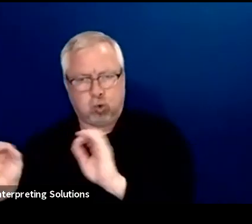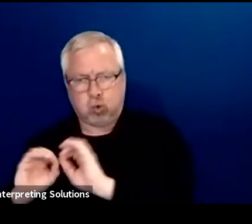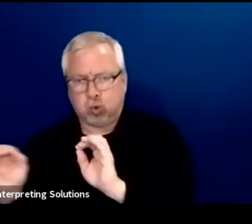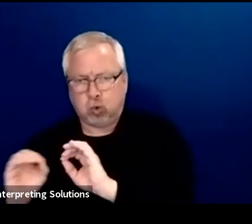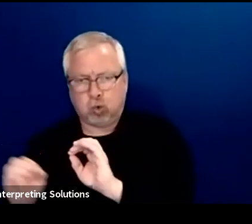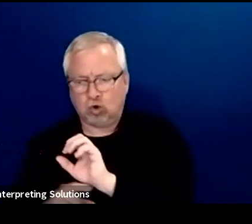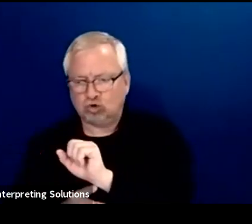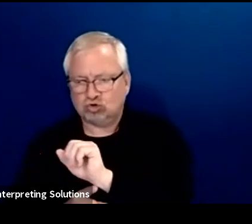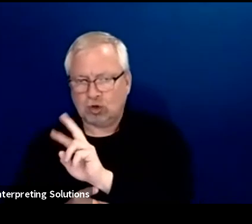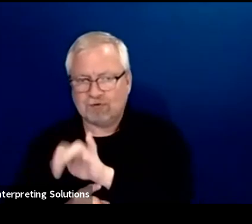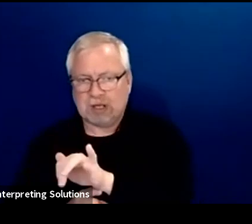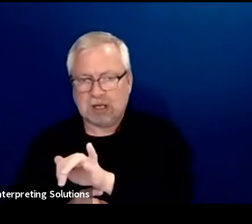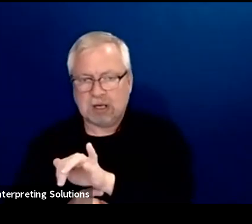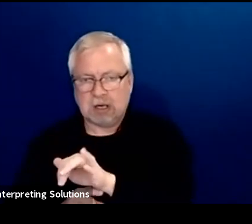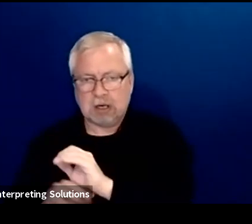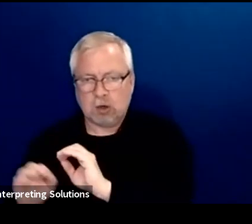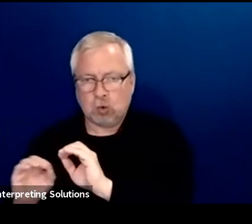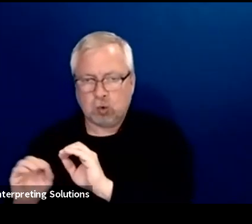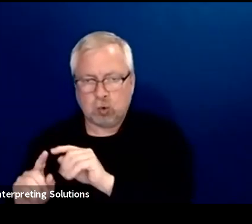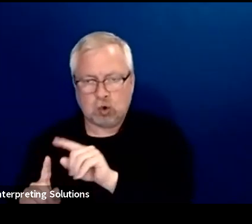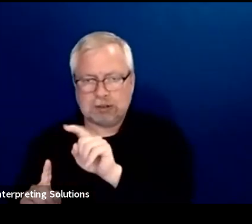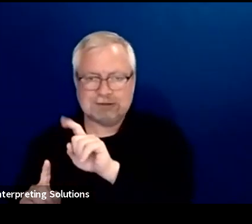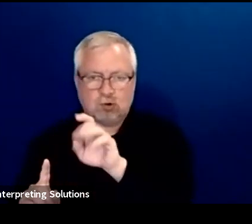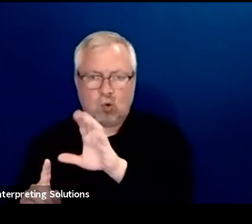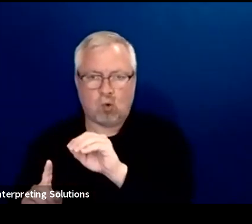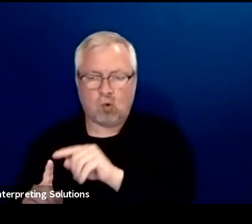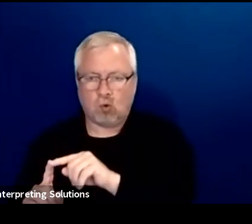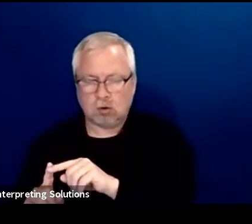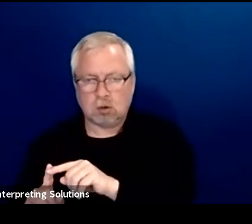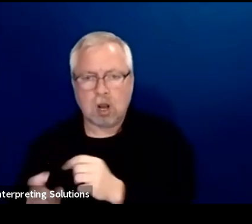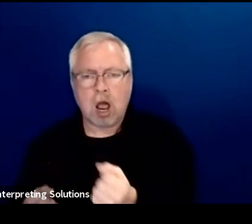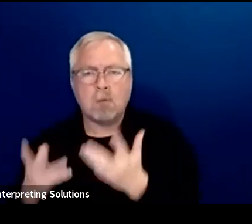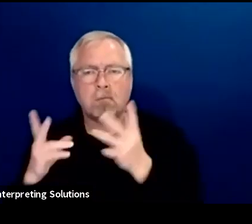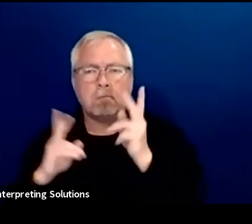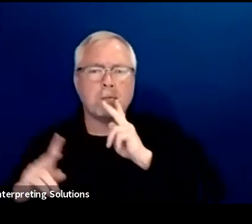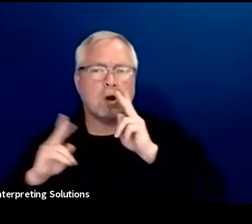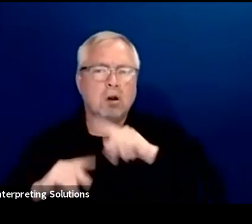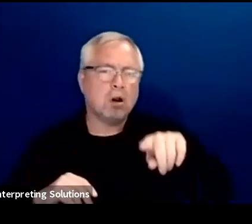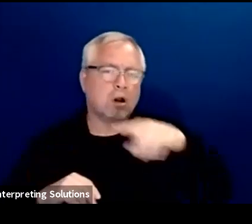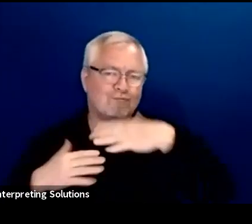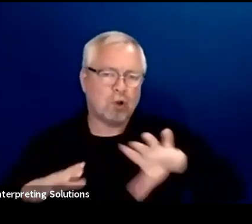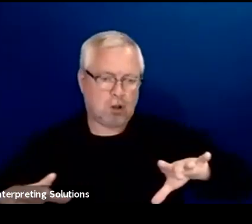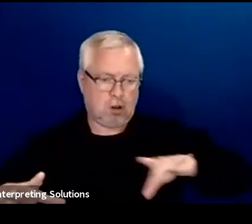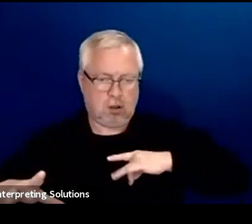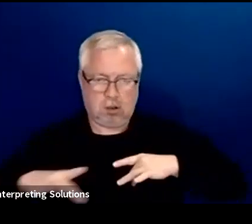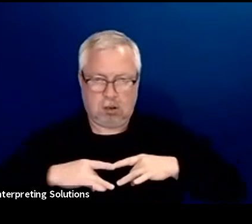many people might have already gotten this and developed antibodies?